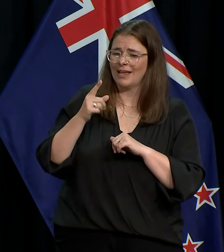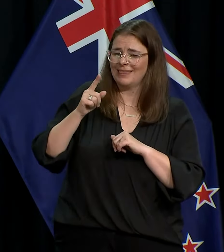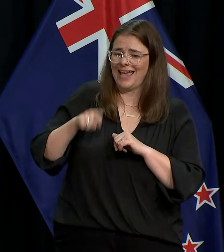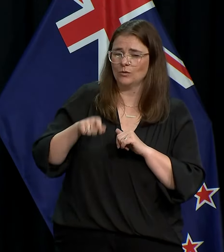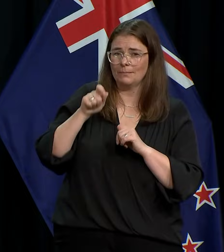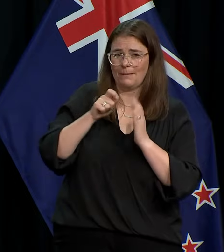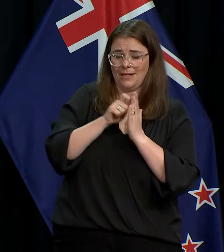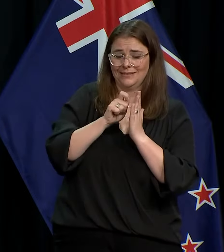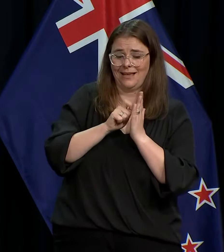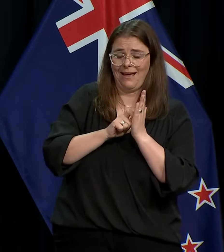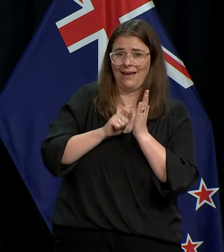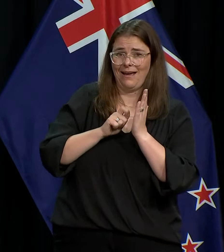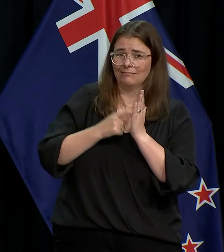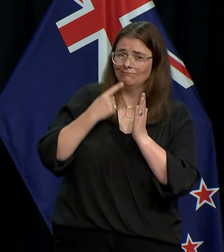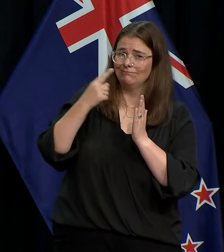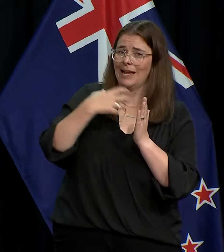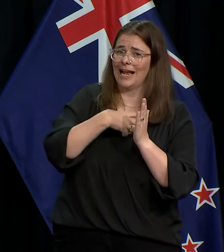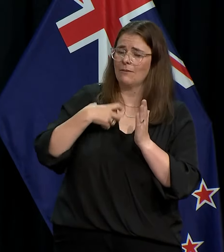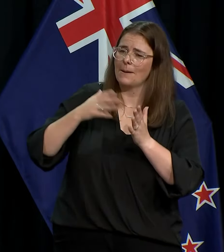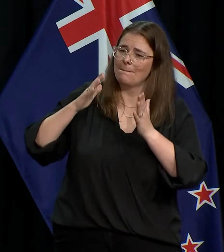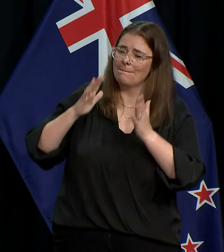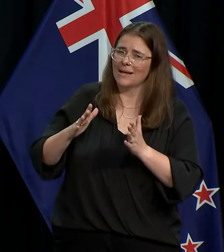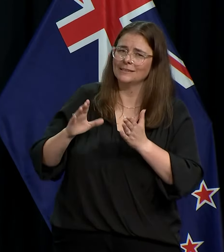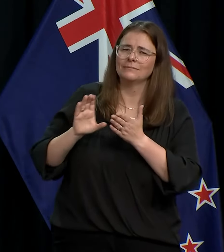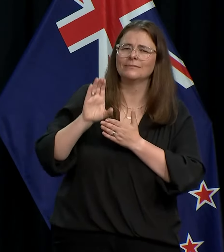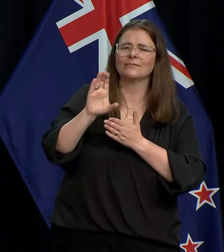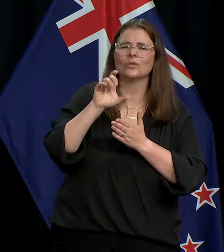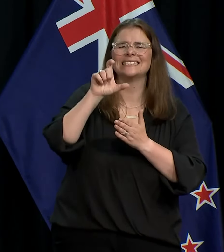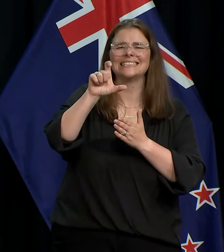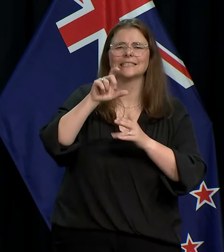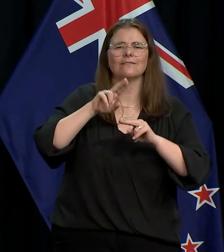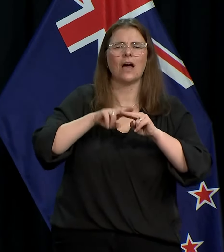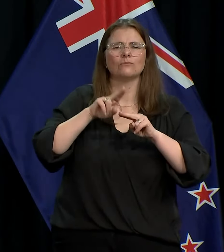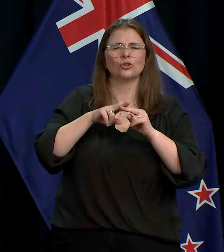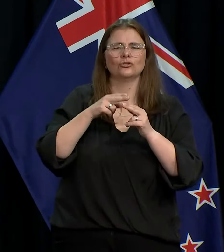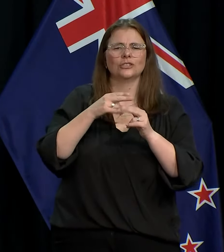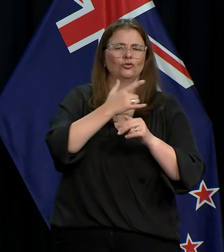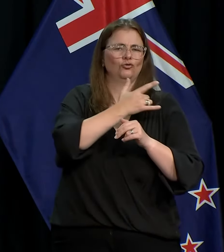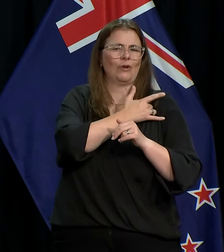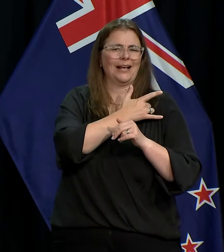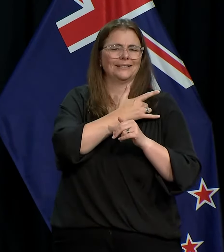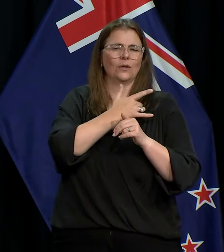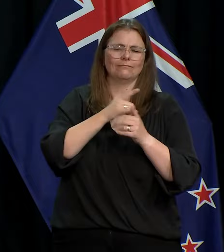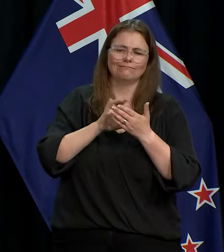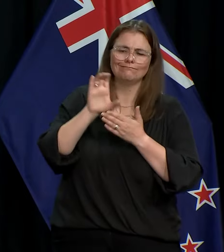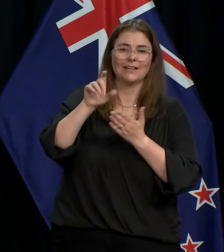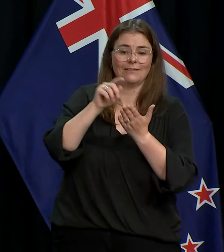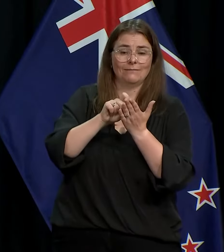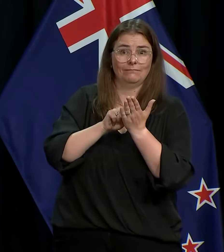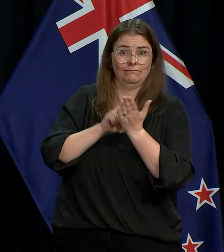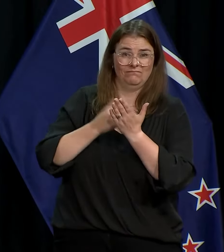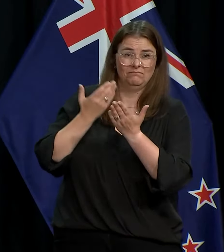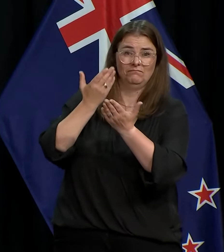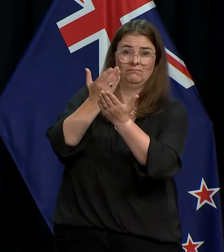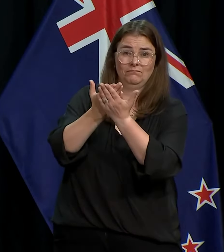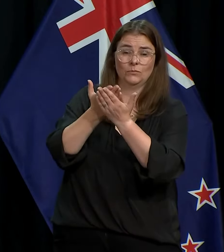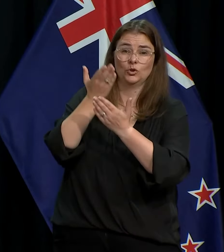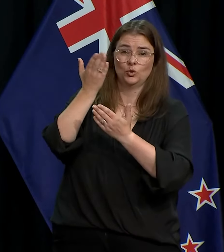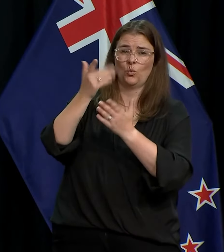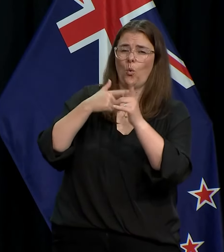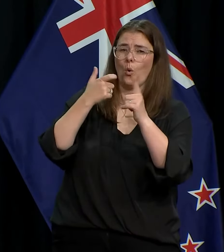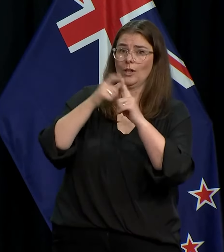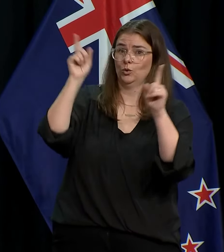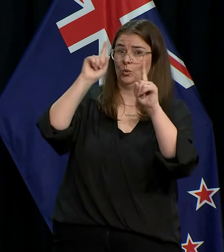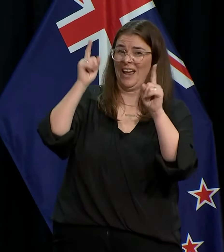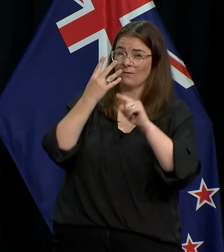for the government to publicly fund cystic fibrosis drug Trikafta has been presented to Shannon Halbert in Auckland